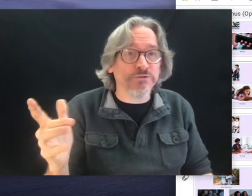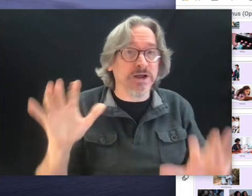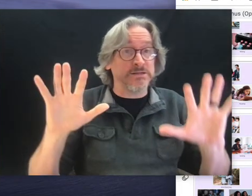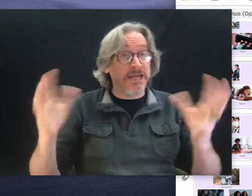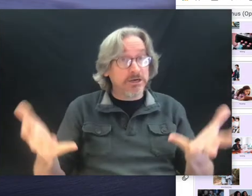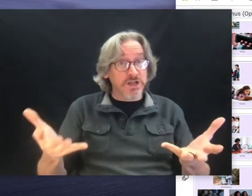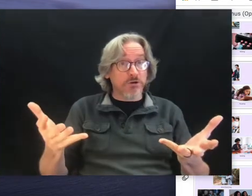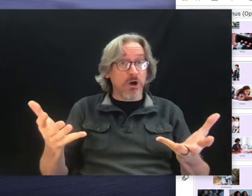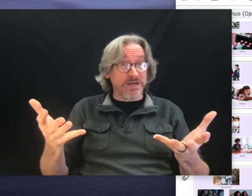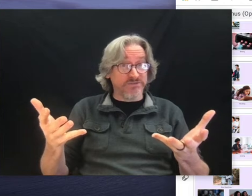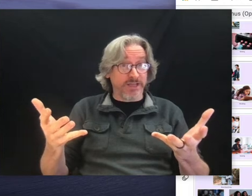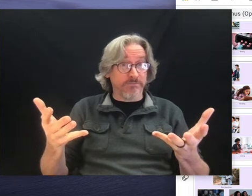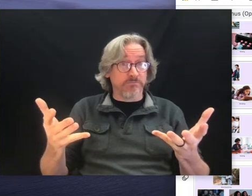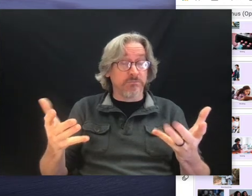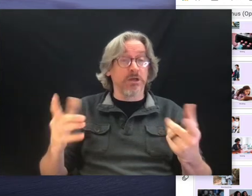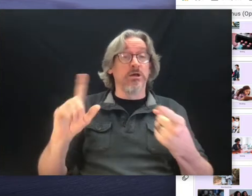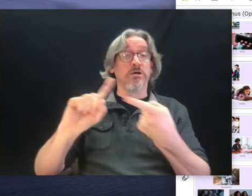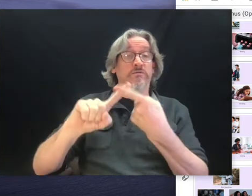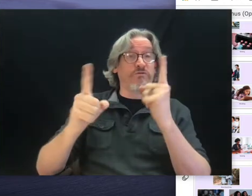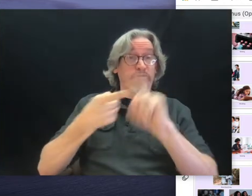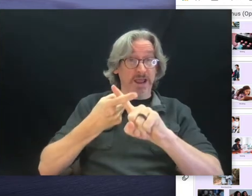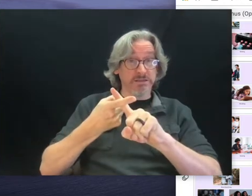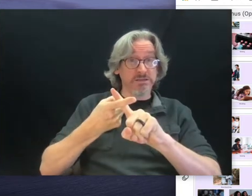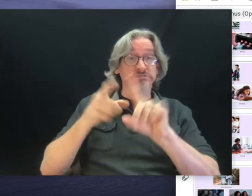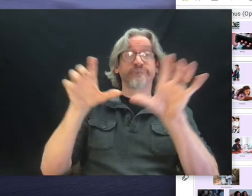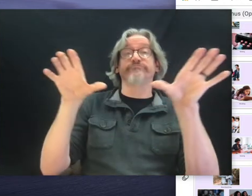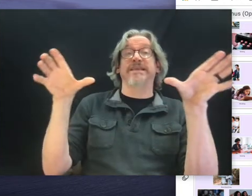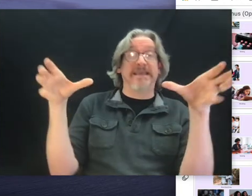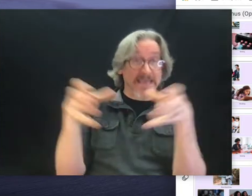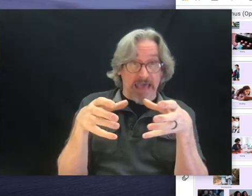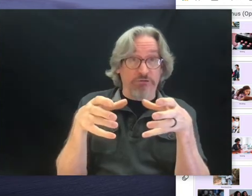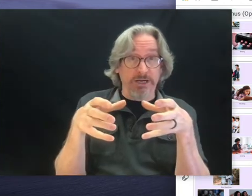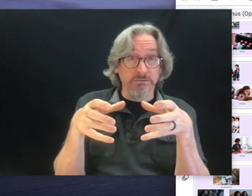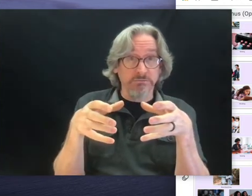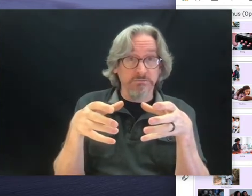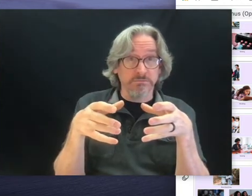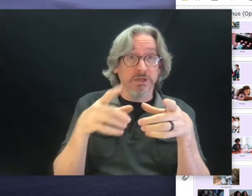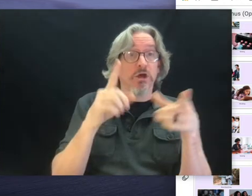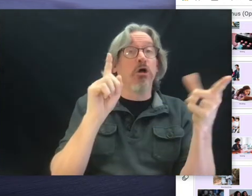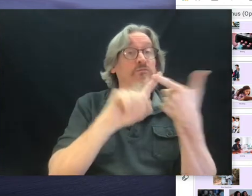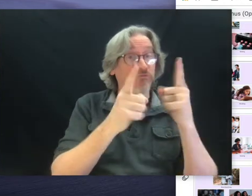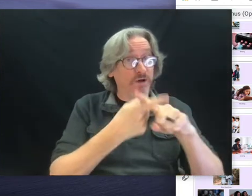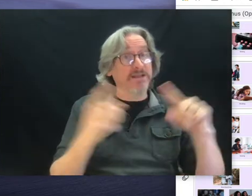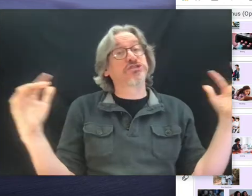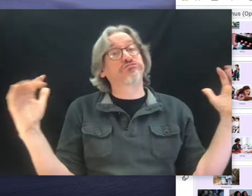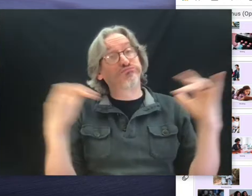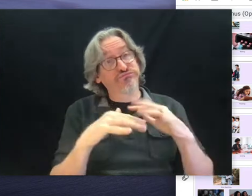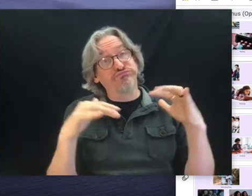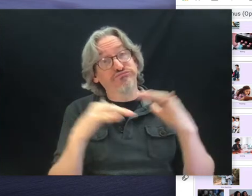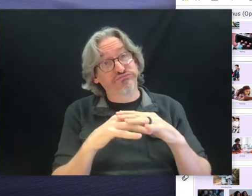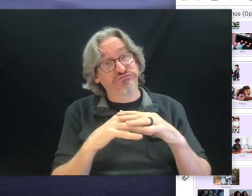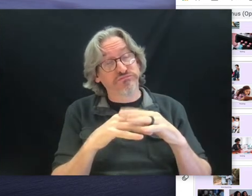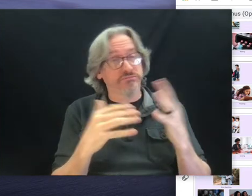Hanging out with friends. Here's another OSV. Friends, gathering, friends.